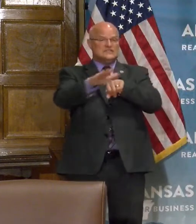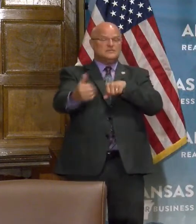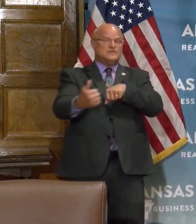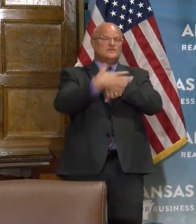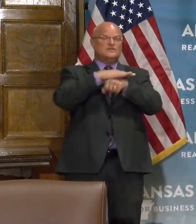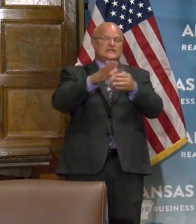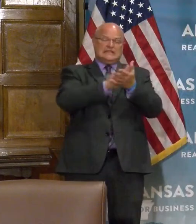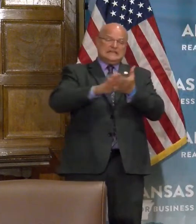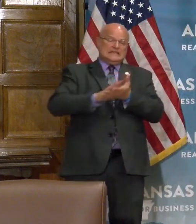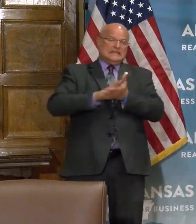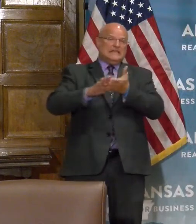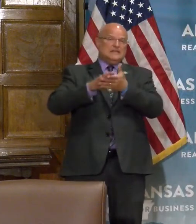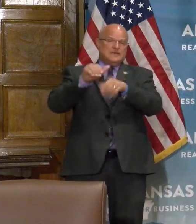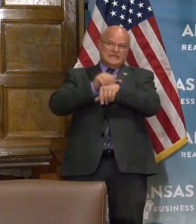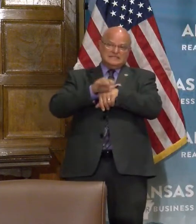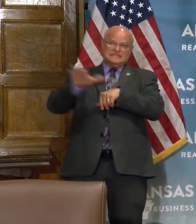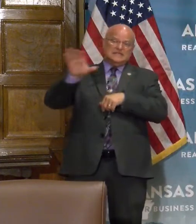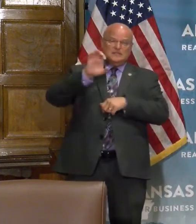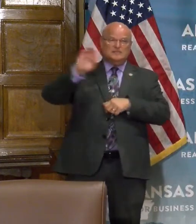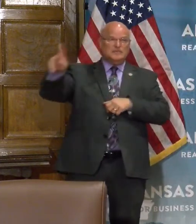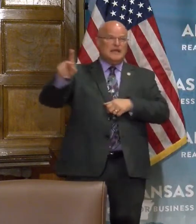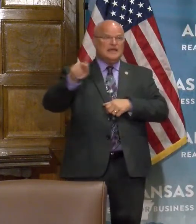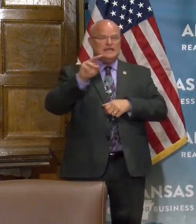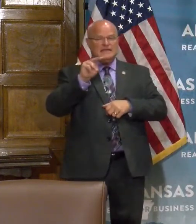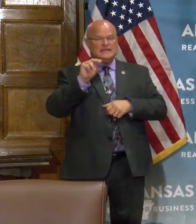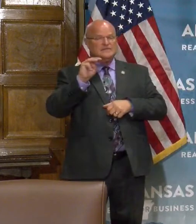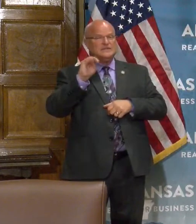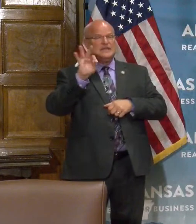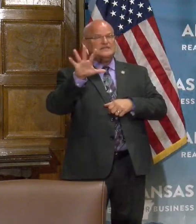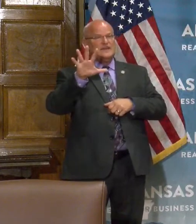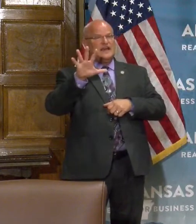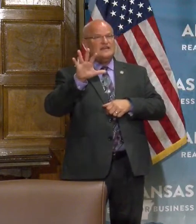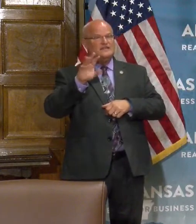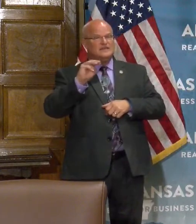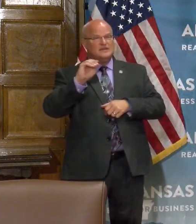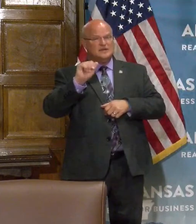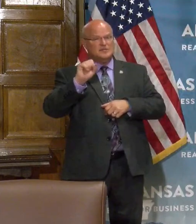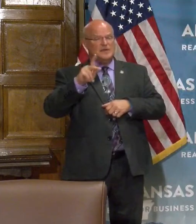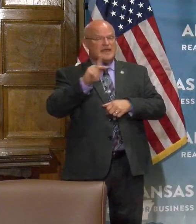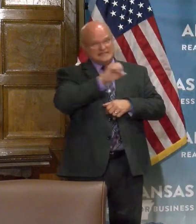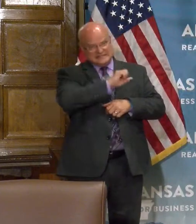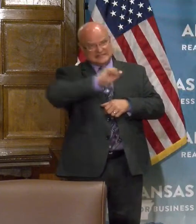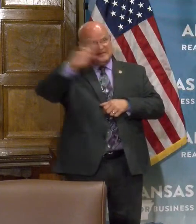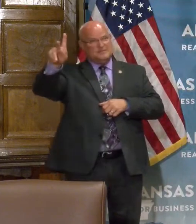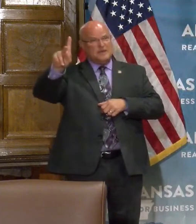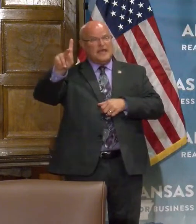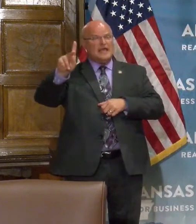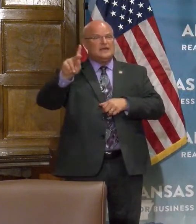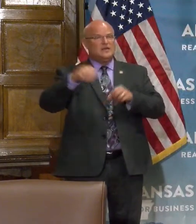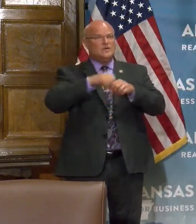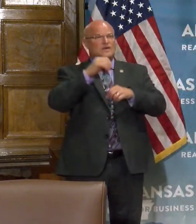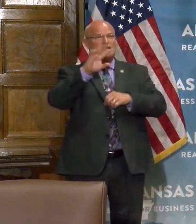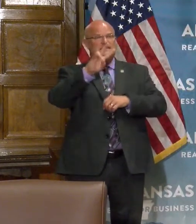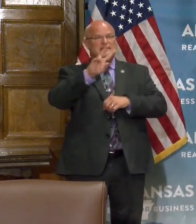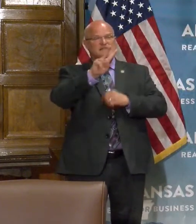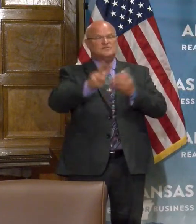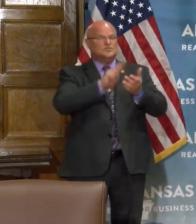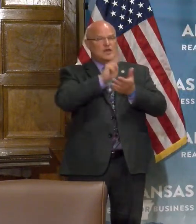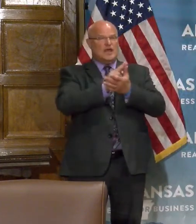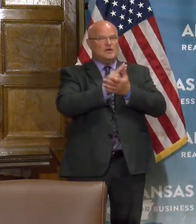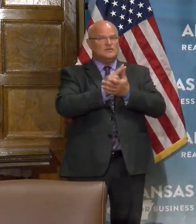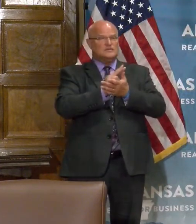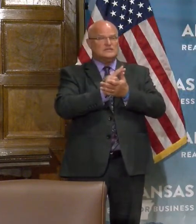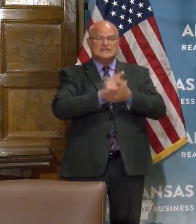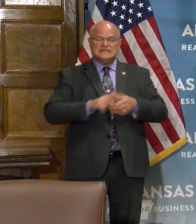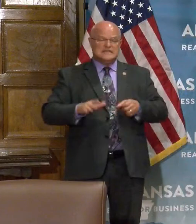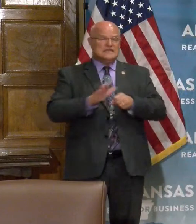free decontamination. They can decontaminate N95 masks and get those back to the facility within 7 72 hours. It